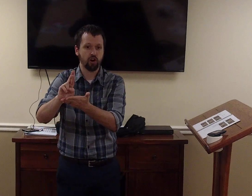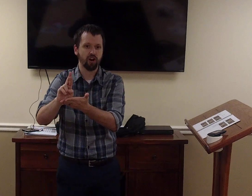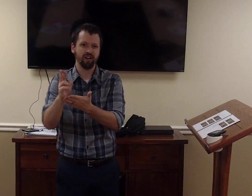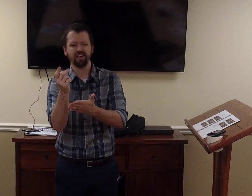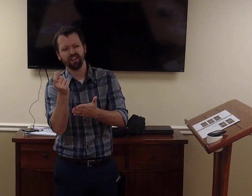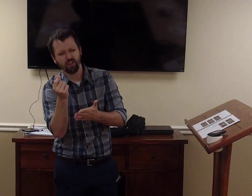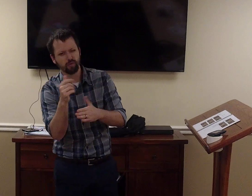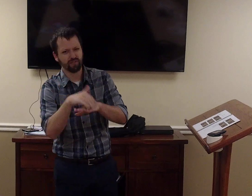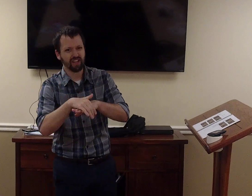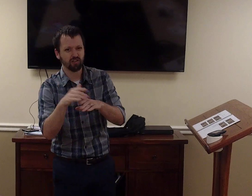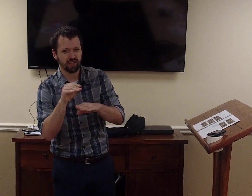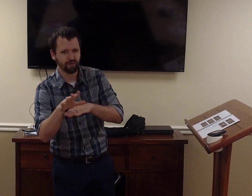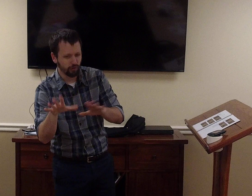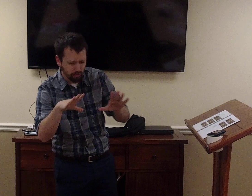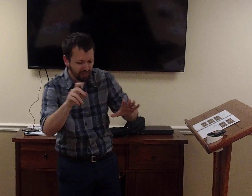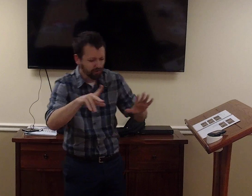R. A little bit of an English influence, but that's okay.